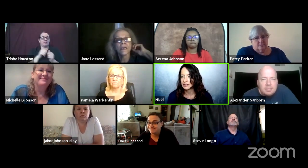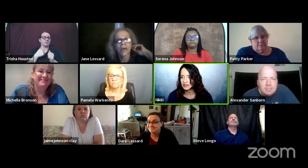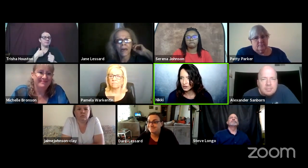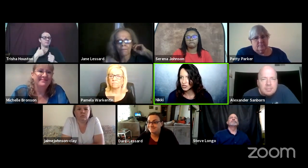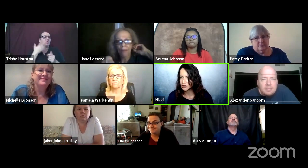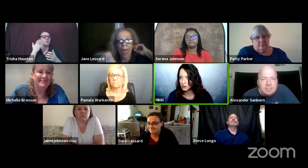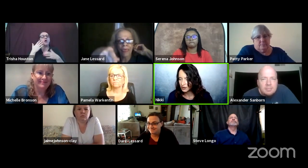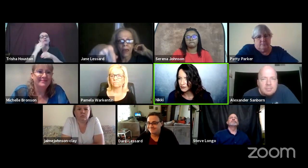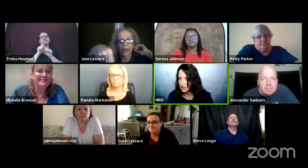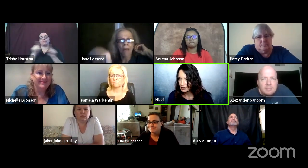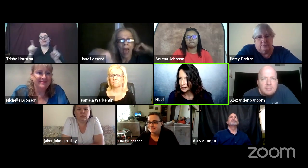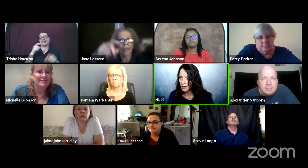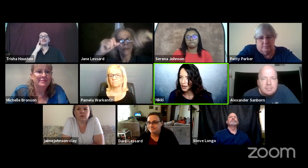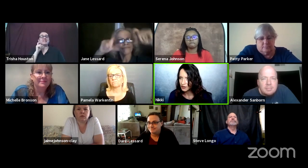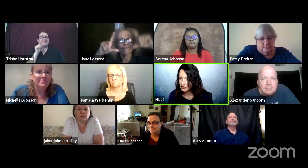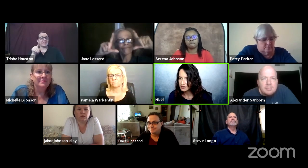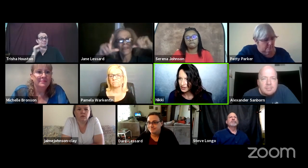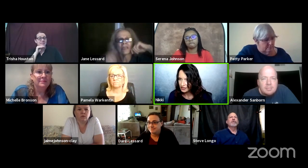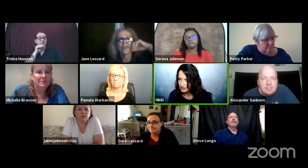Adele shared with me about this event